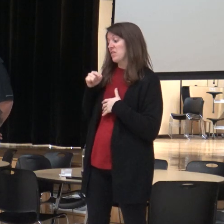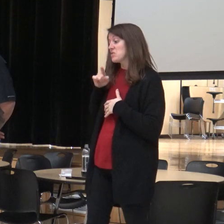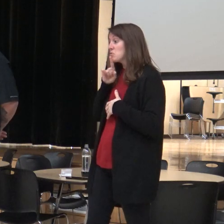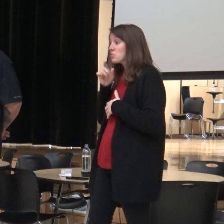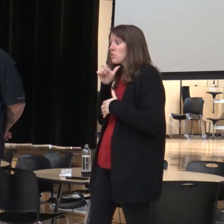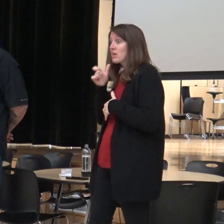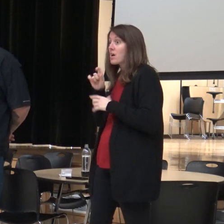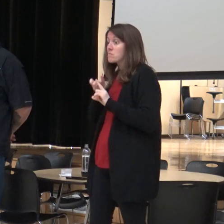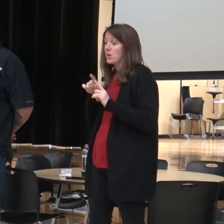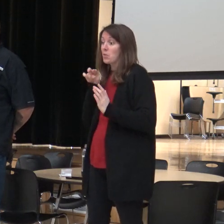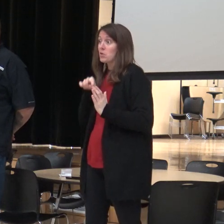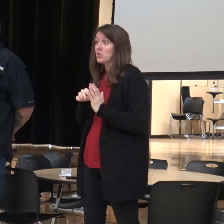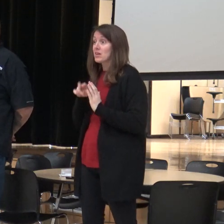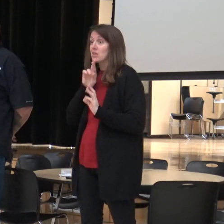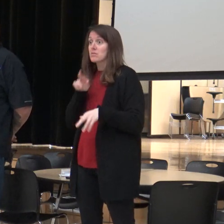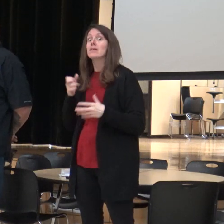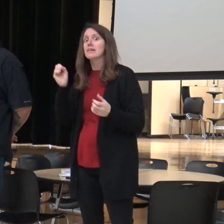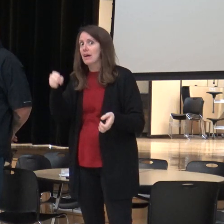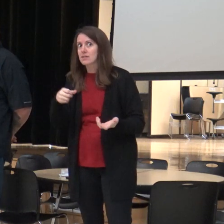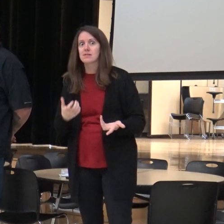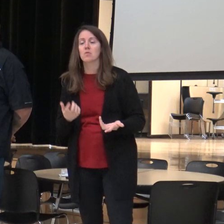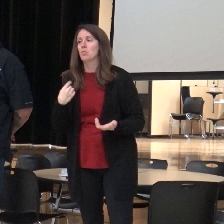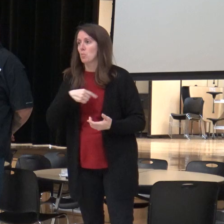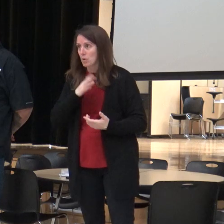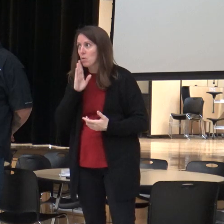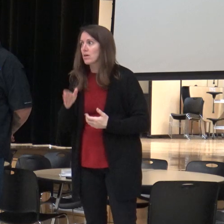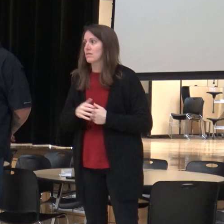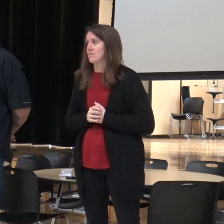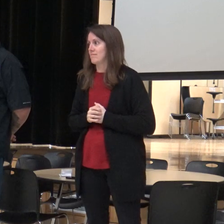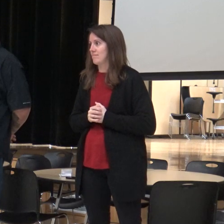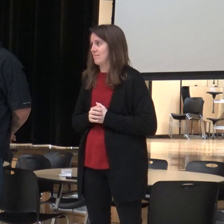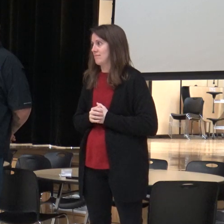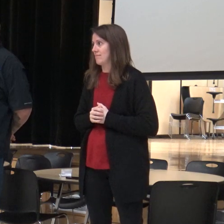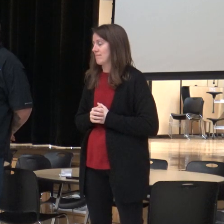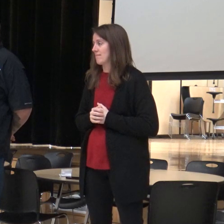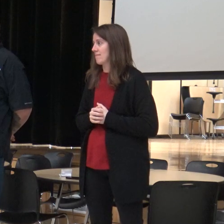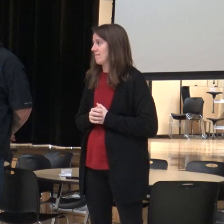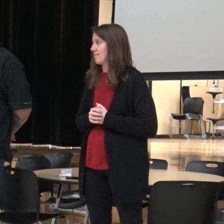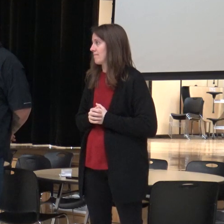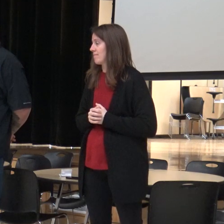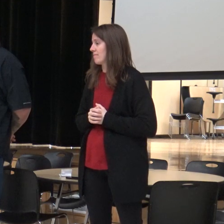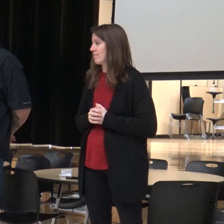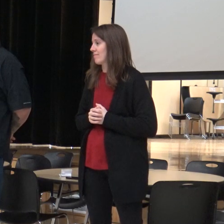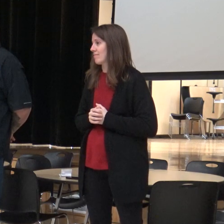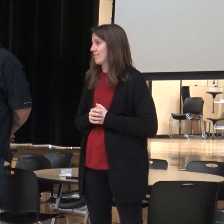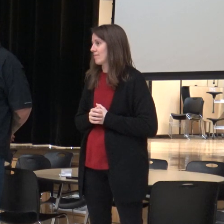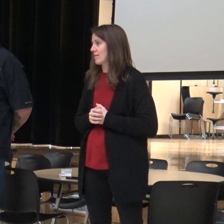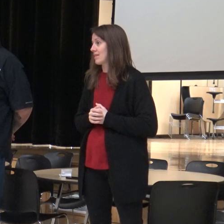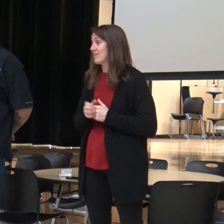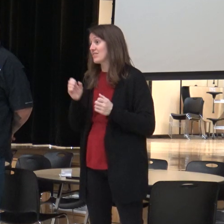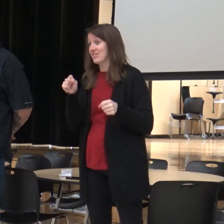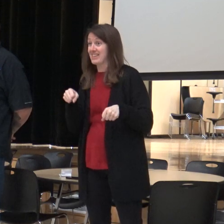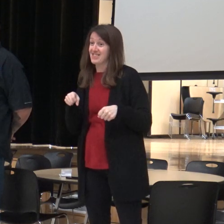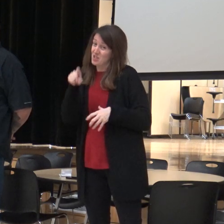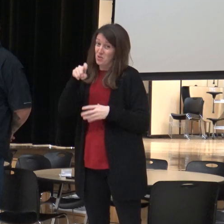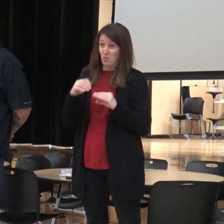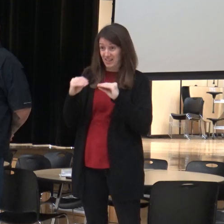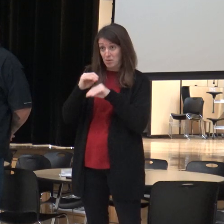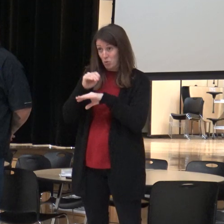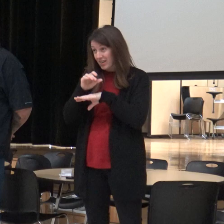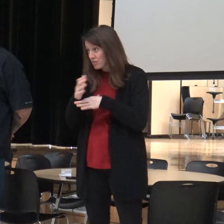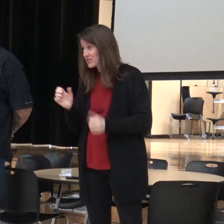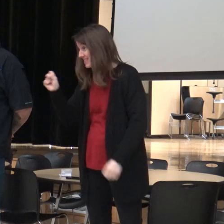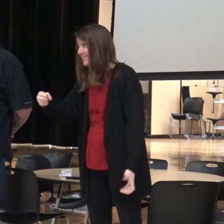I think as parents, staff have responded quickly. That's how we take care of kids. So yes, could we use 10 more counselors, 20 more